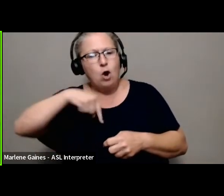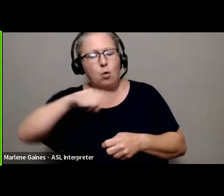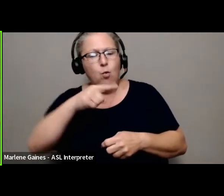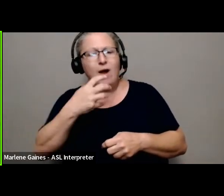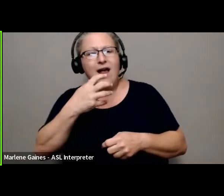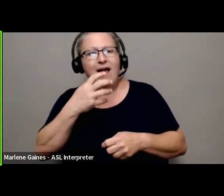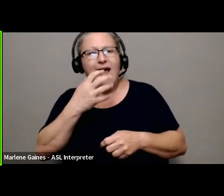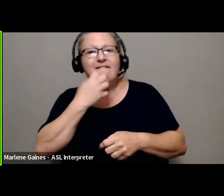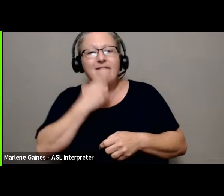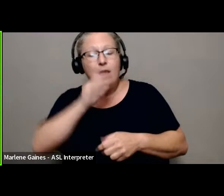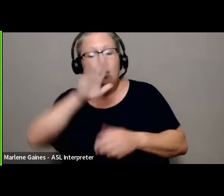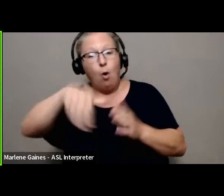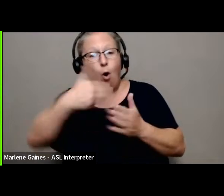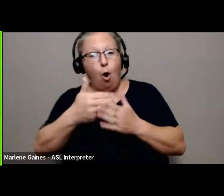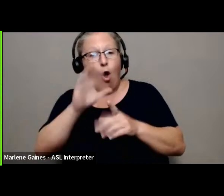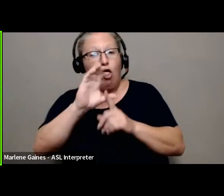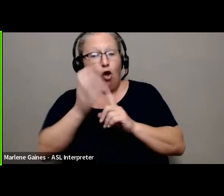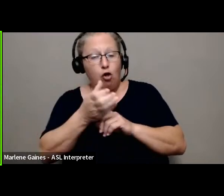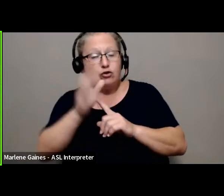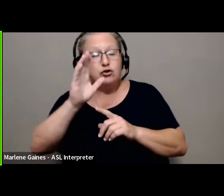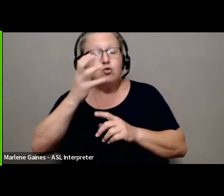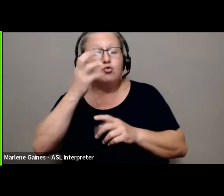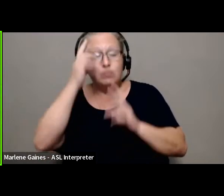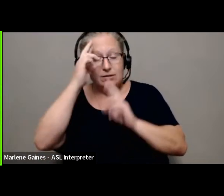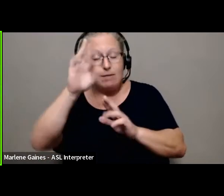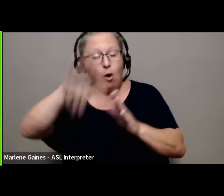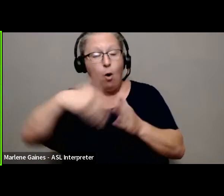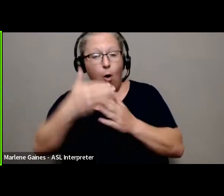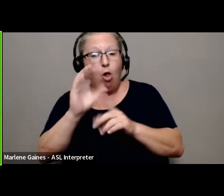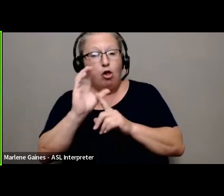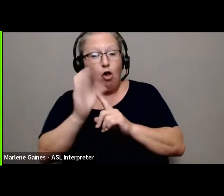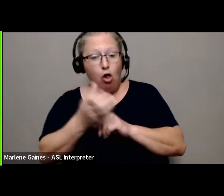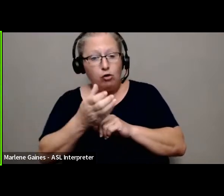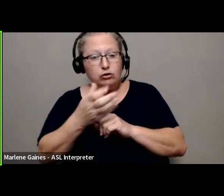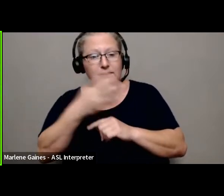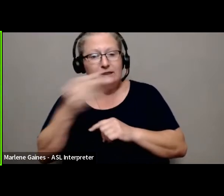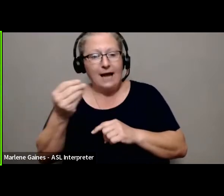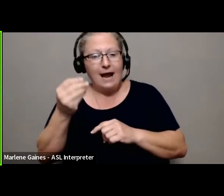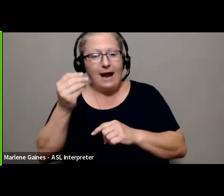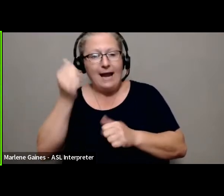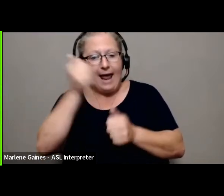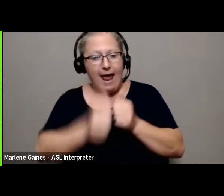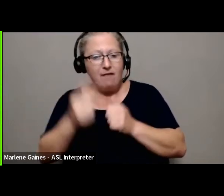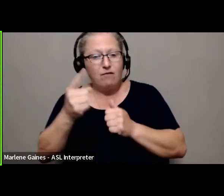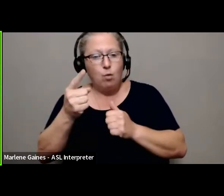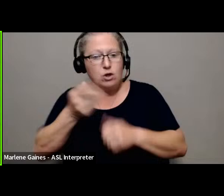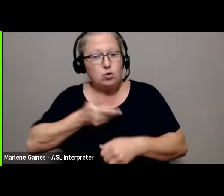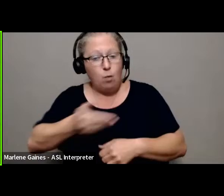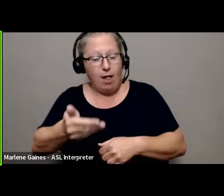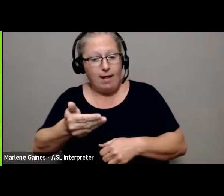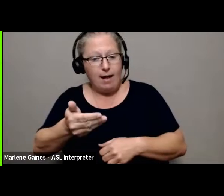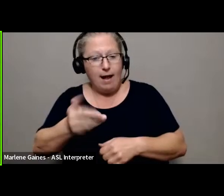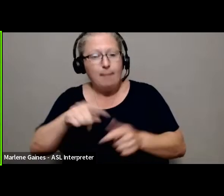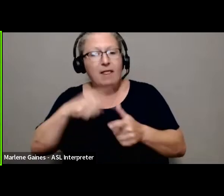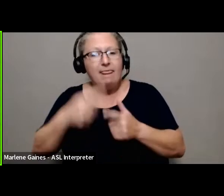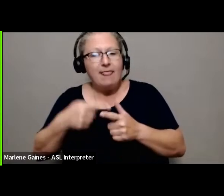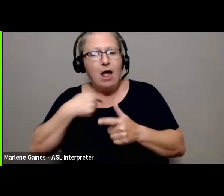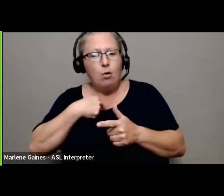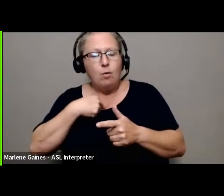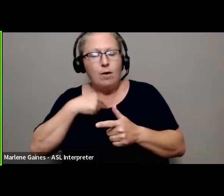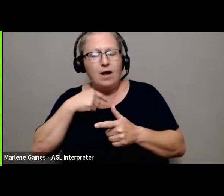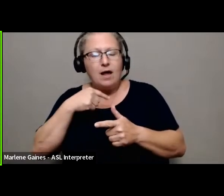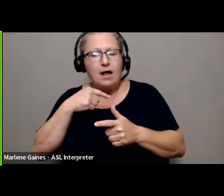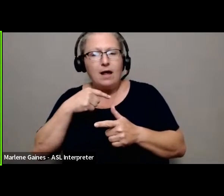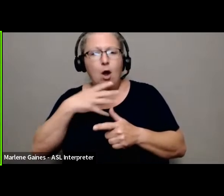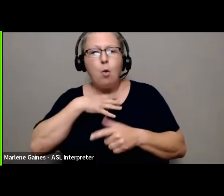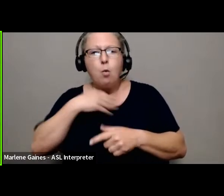value all cultures, we respect all cultures, and that everybody is welcome. And then we demonize